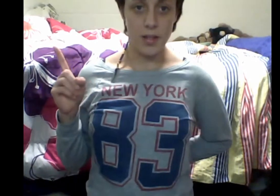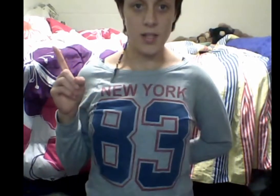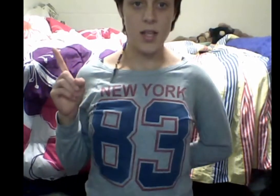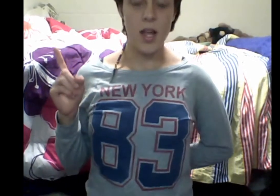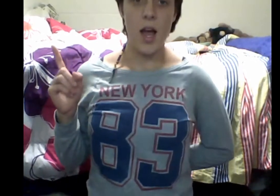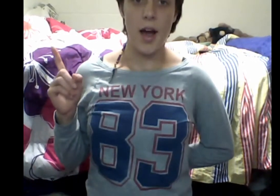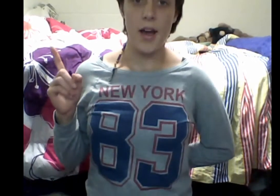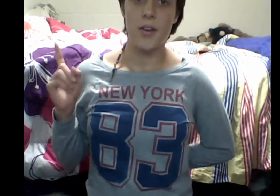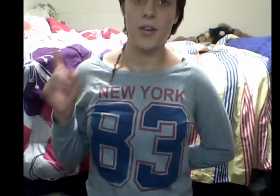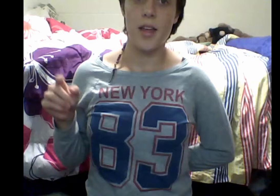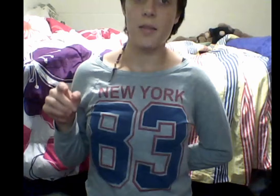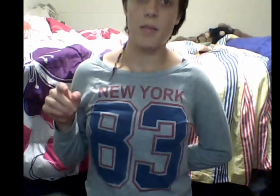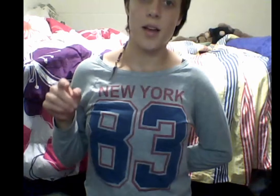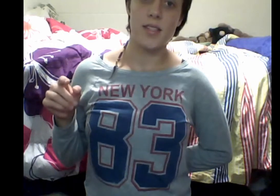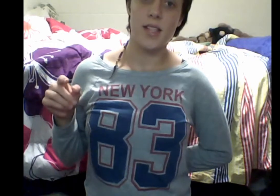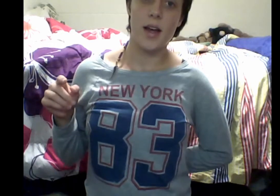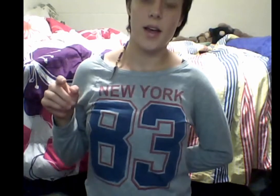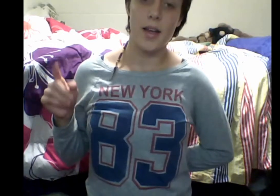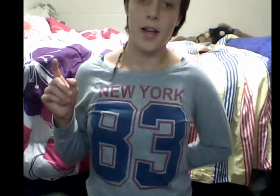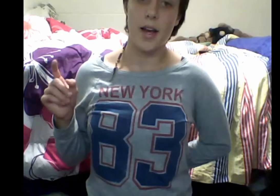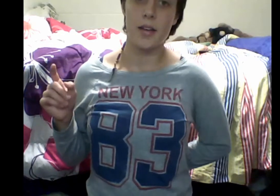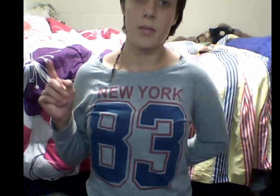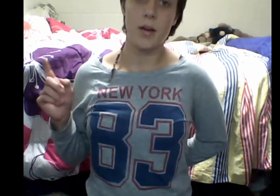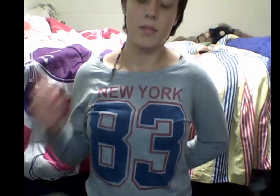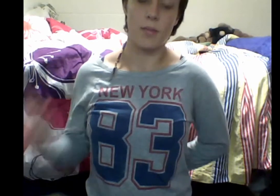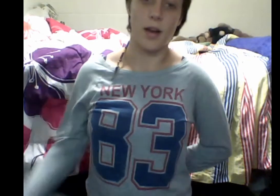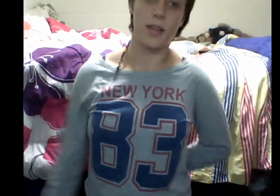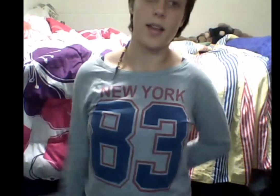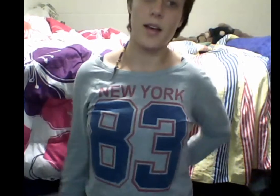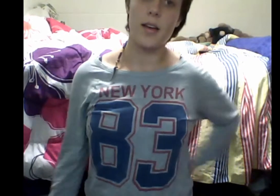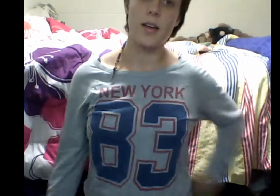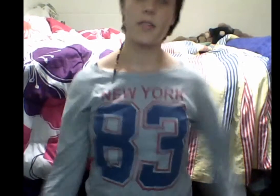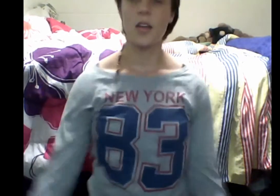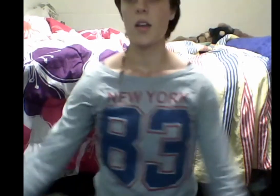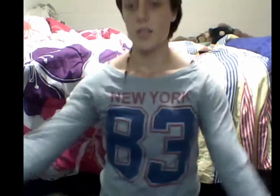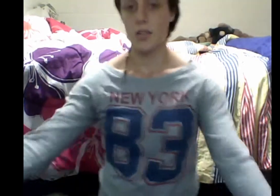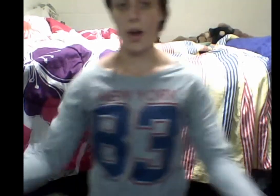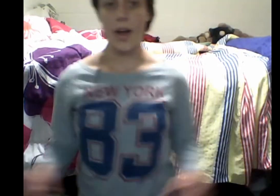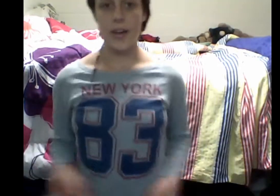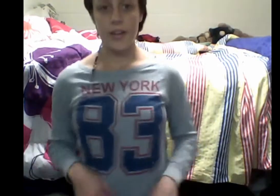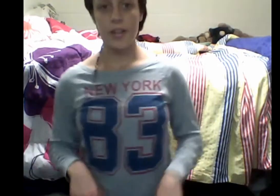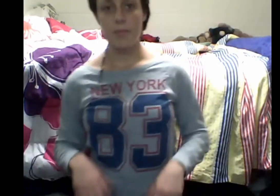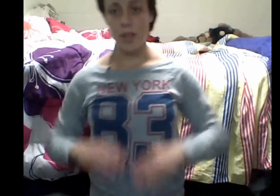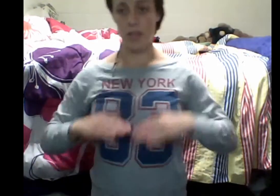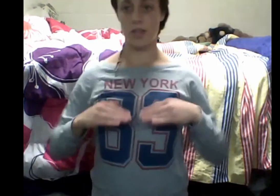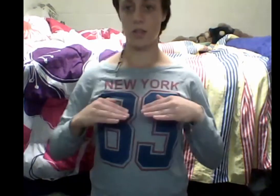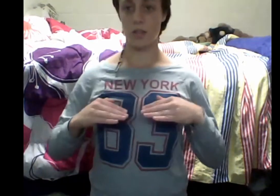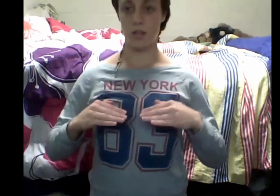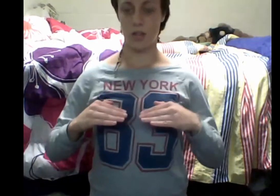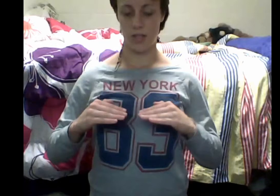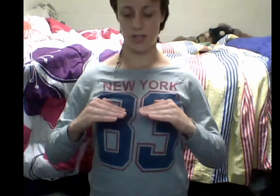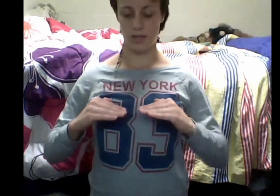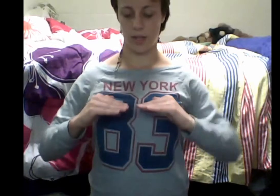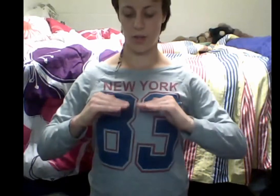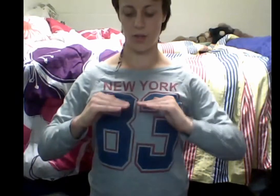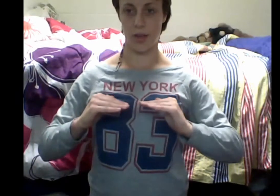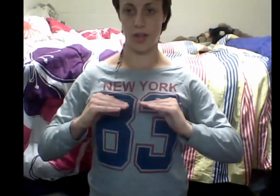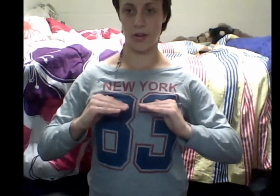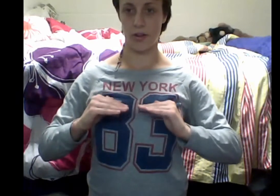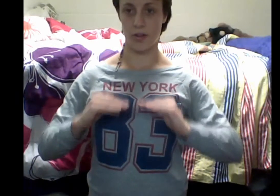is higher than my sight, high above my life. So higher is, it's like your two hands are here and it's